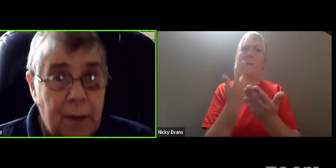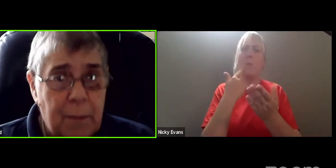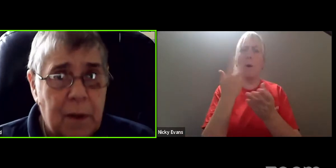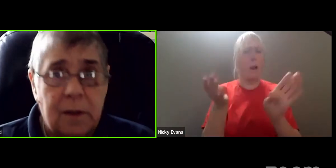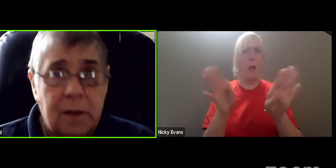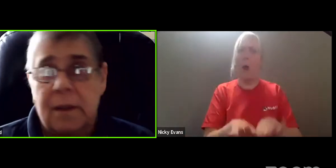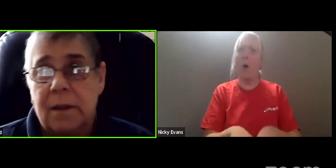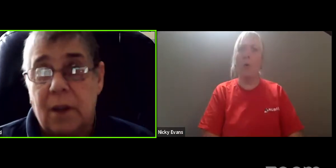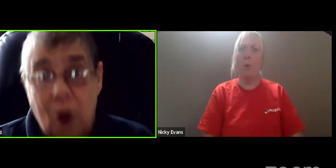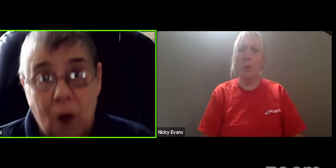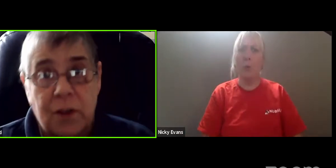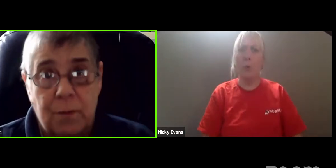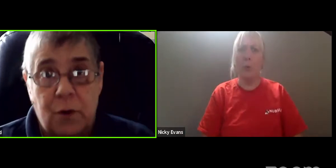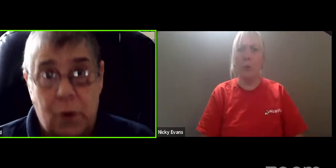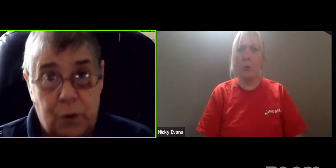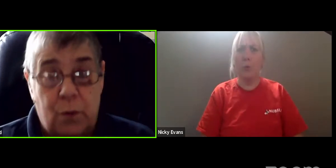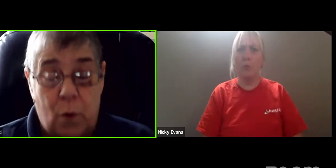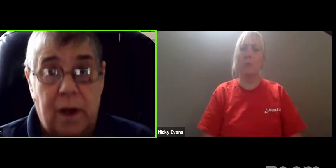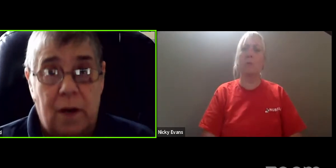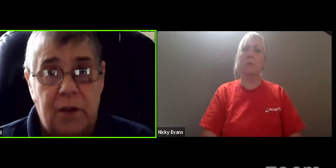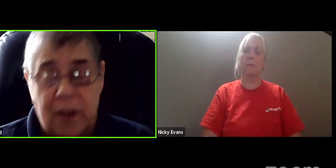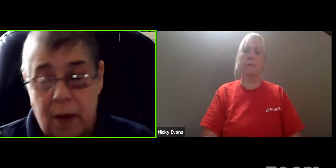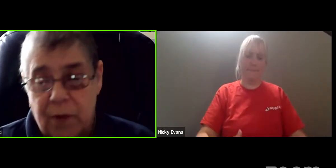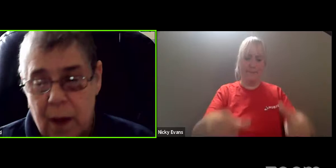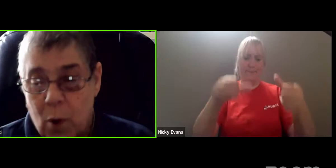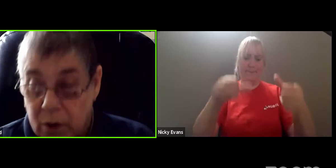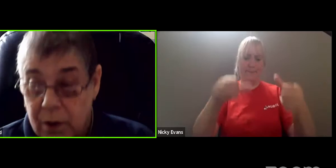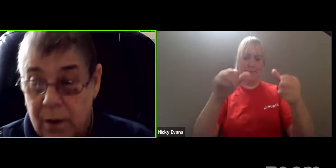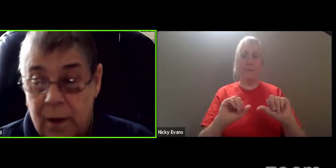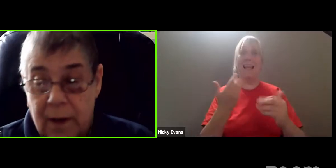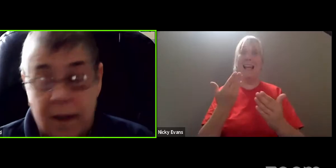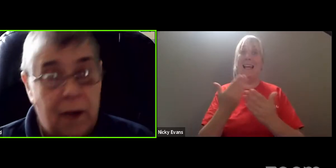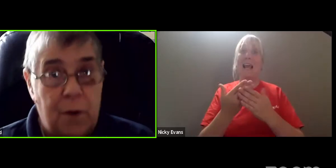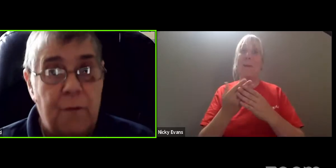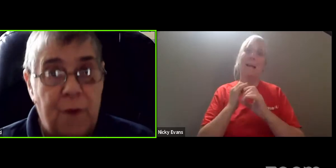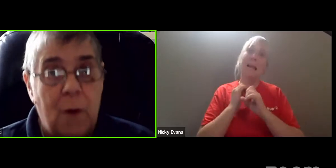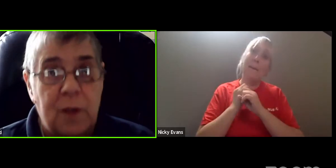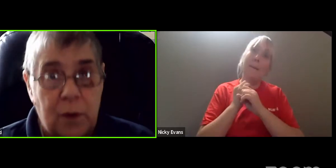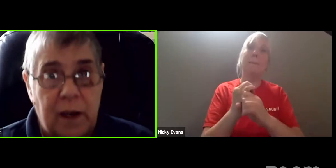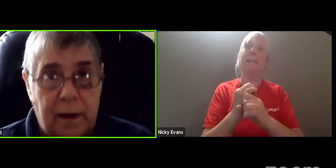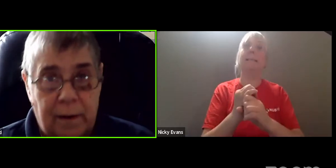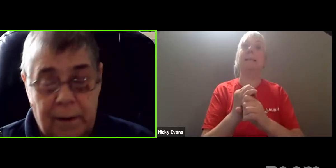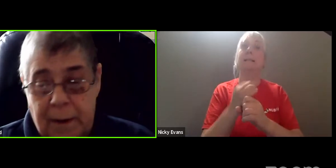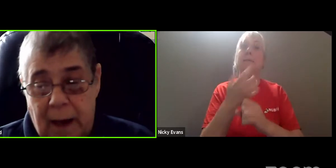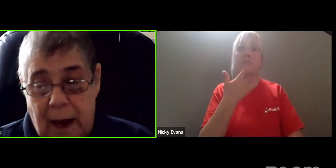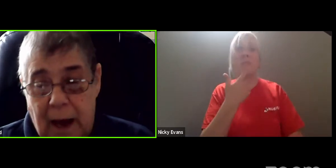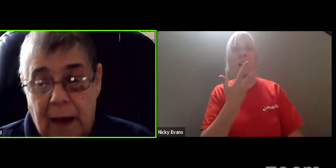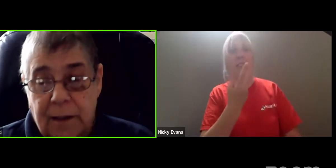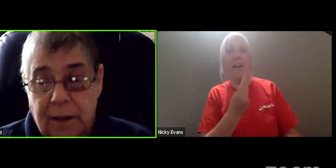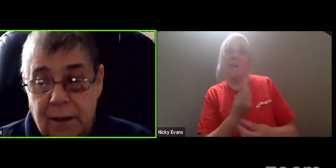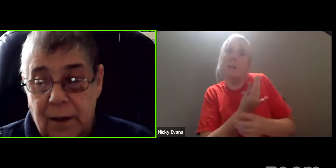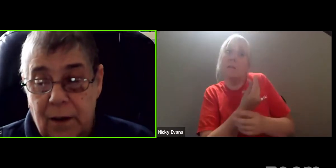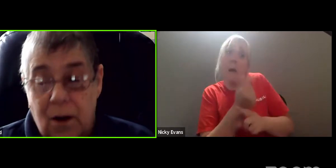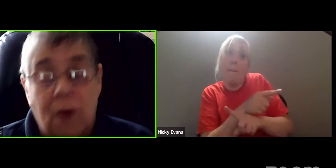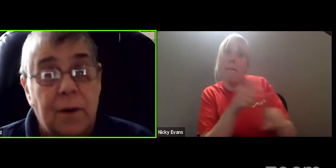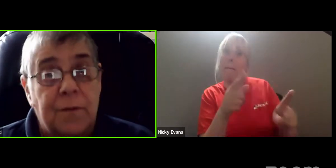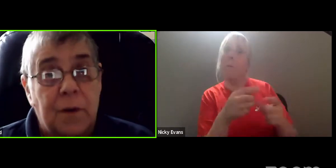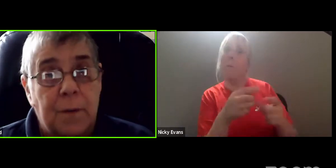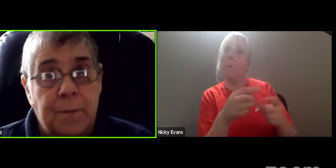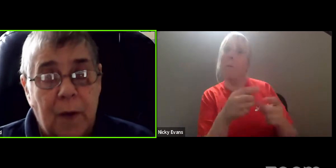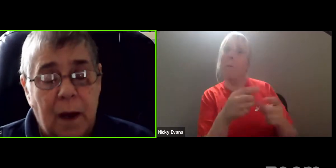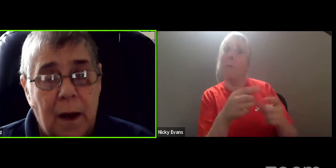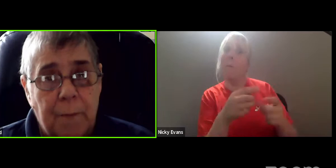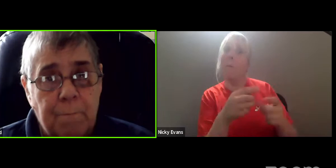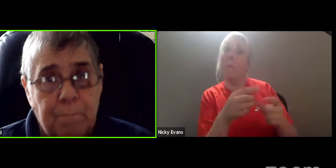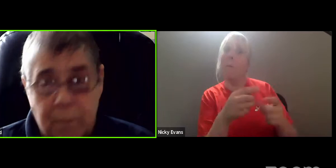claimant commitment. There are some good work coaches out there, but they are few and far between, and a lot of